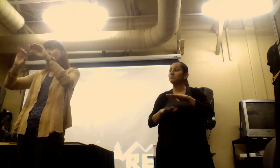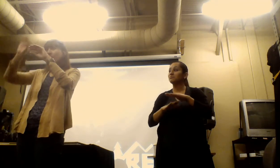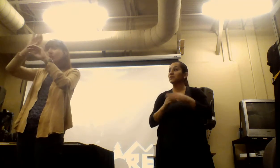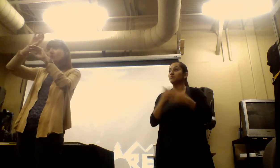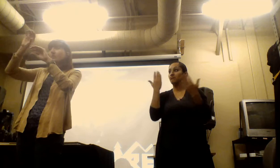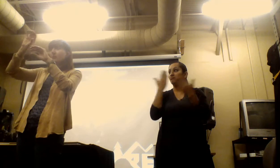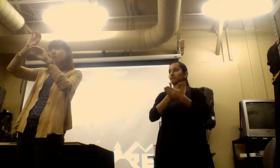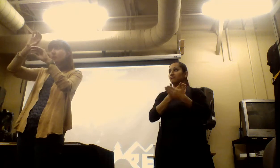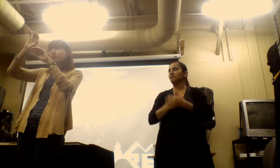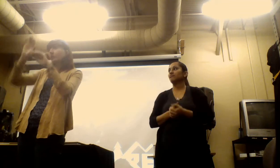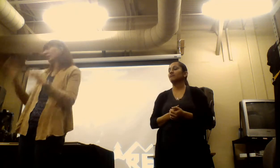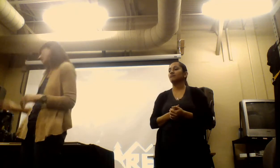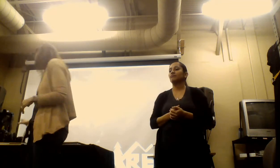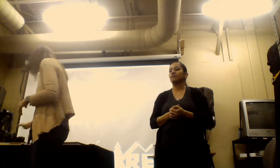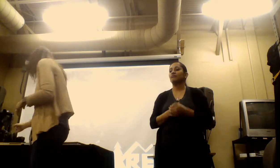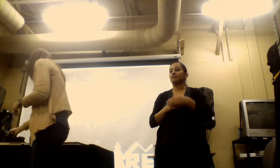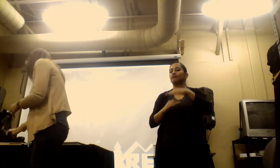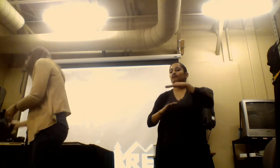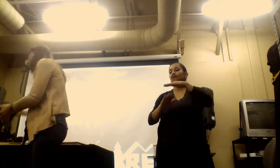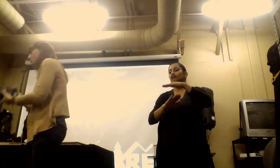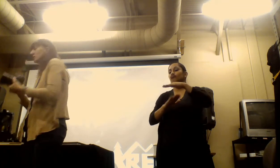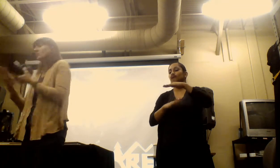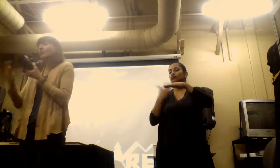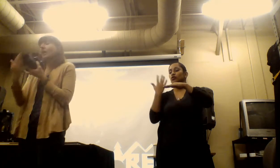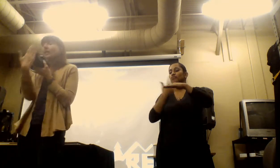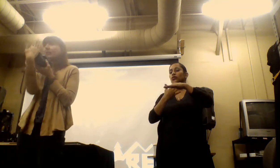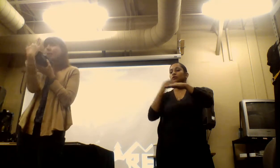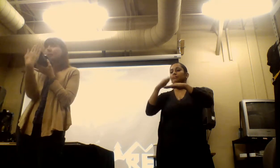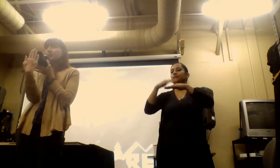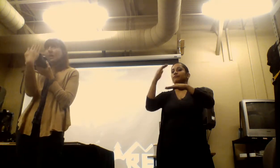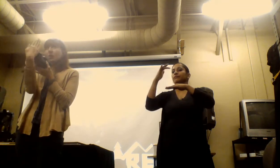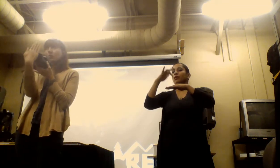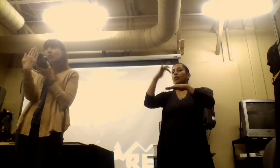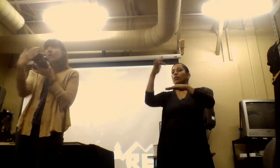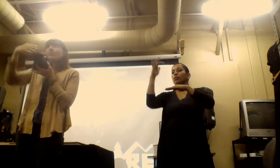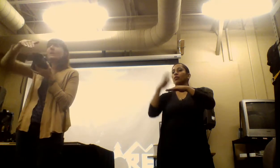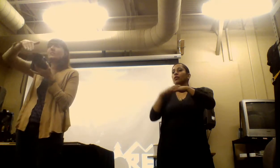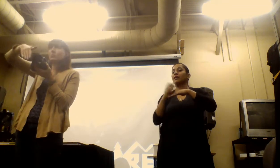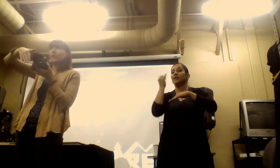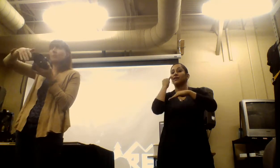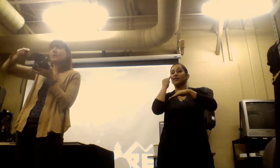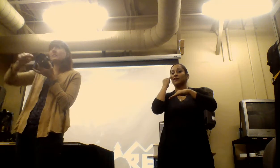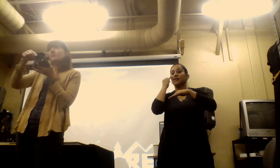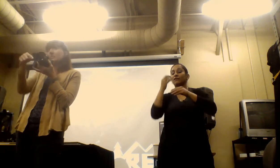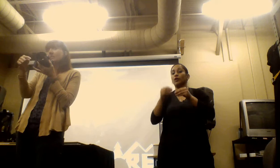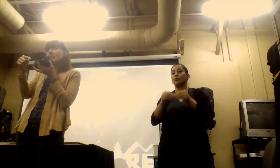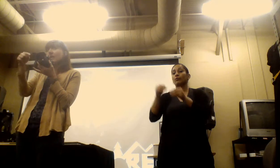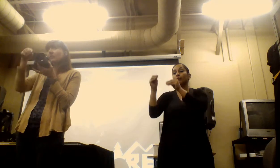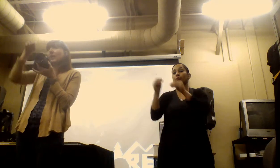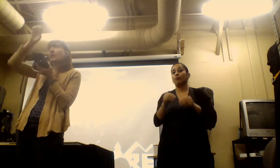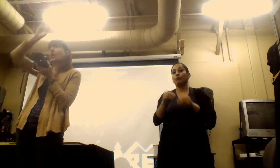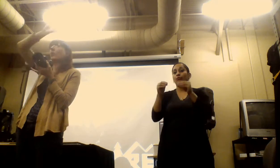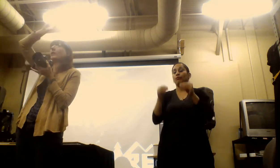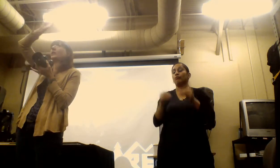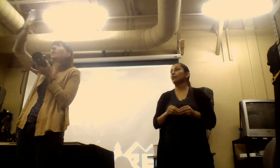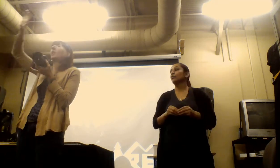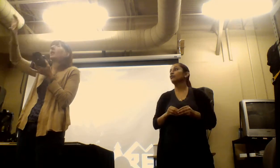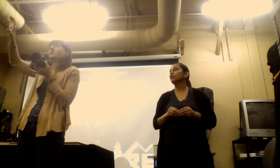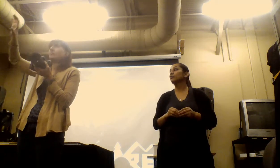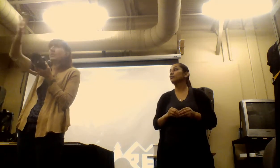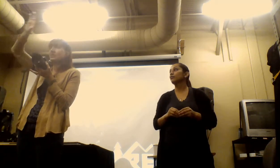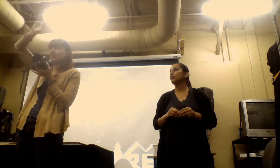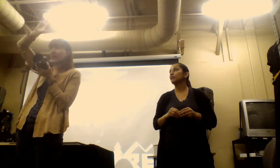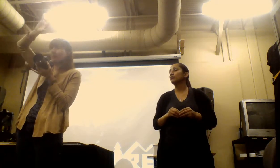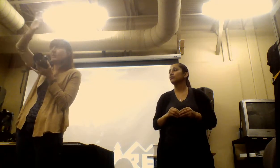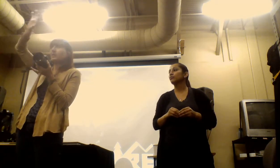little lighter, and this is going to be a little lighter. And as you slide it up and down, that's what's happening, is it's saying like, I want you to block